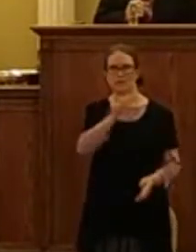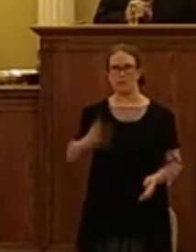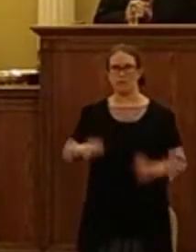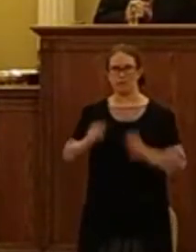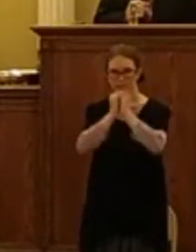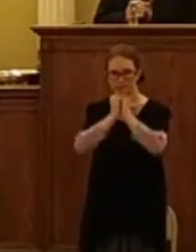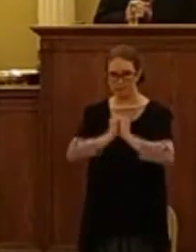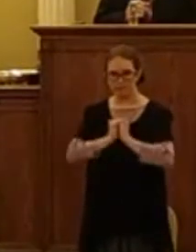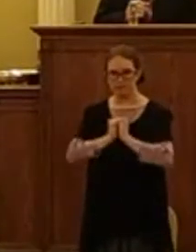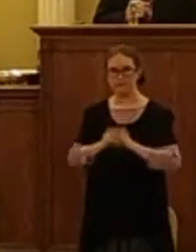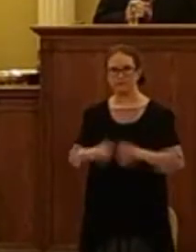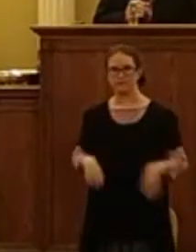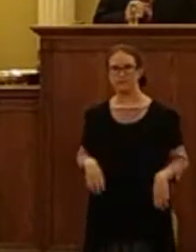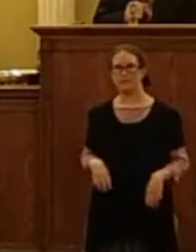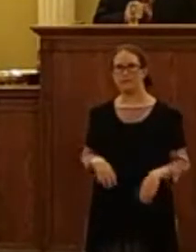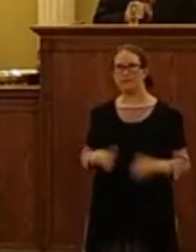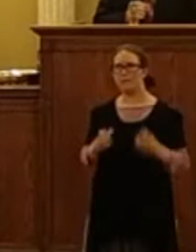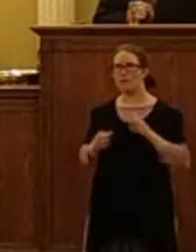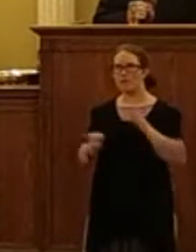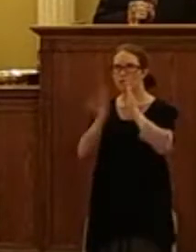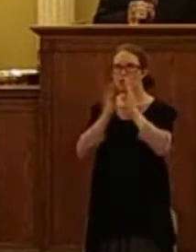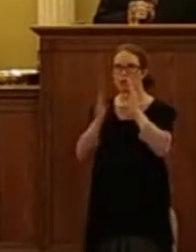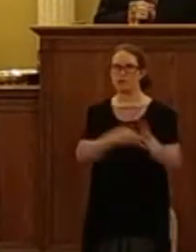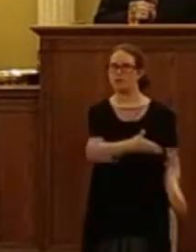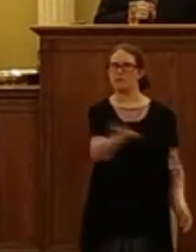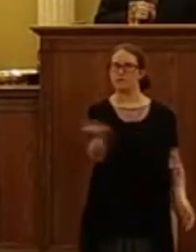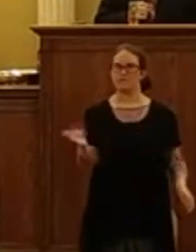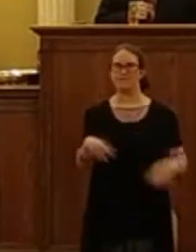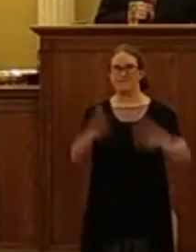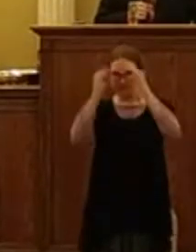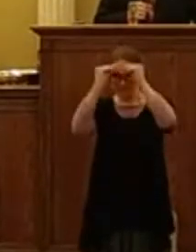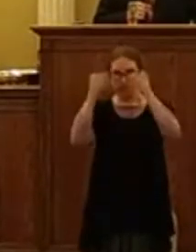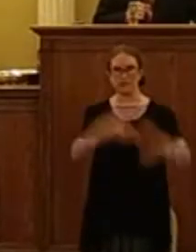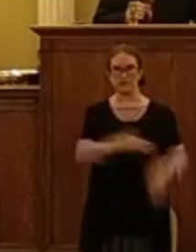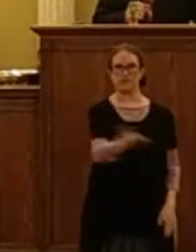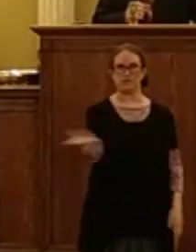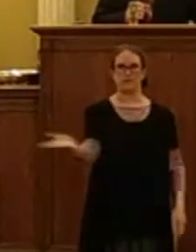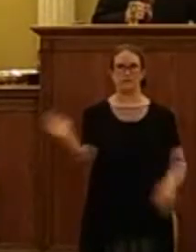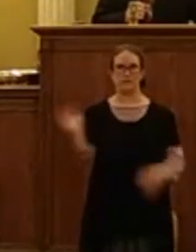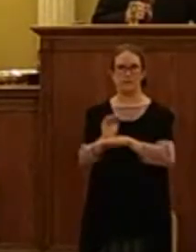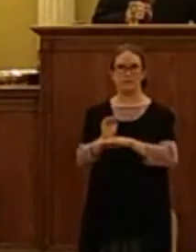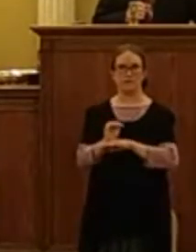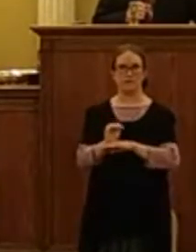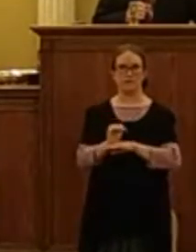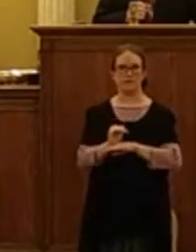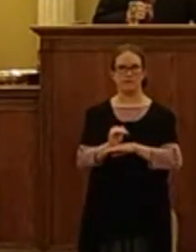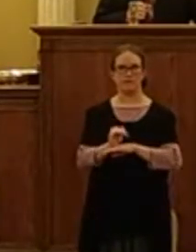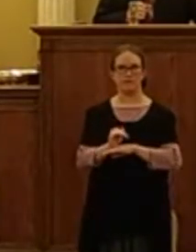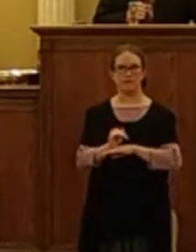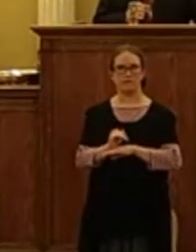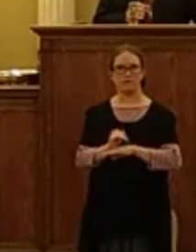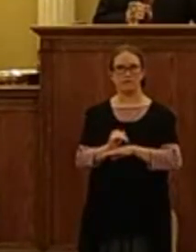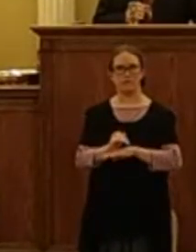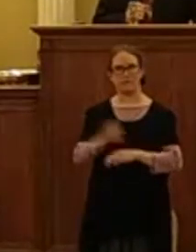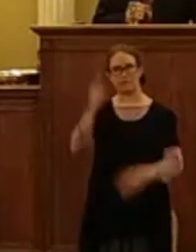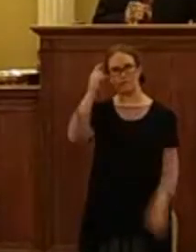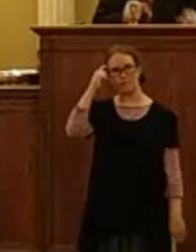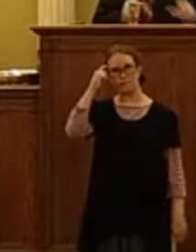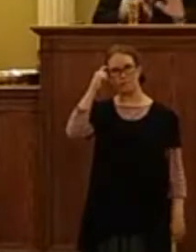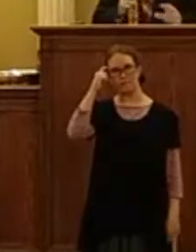Amen. I want to talk to us tonight, teach us tonight, amen, on the